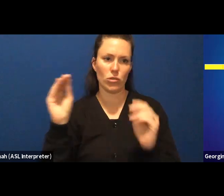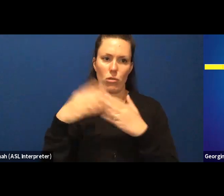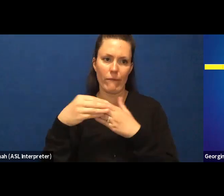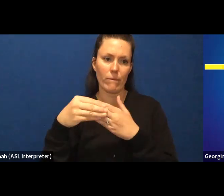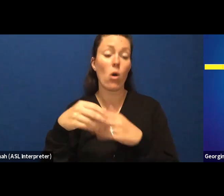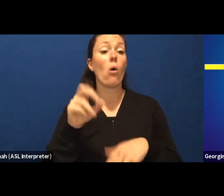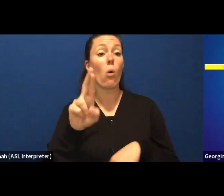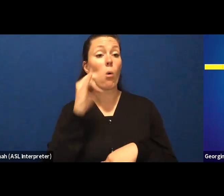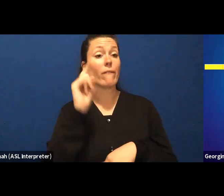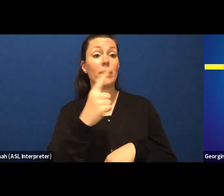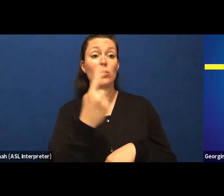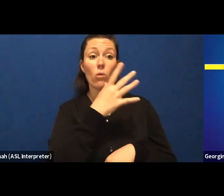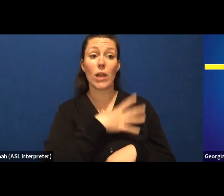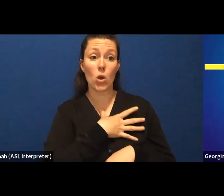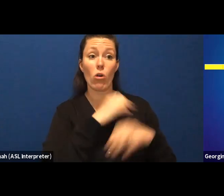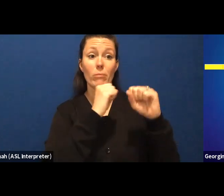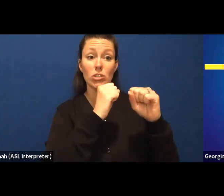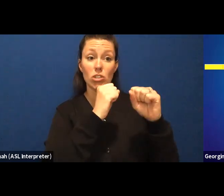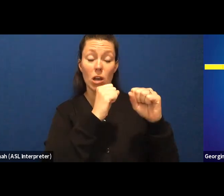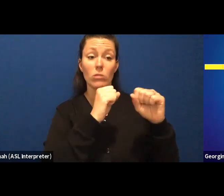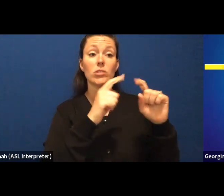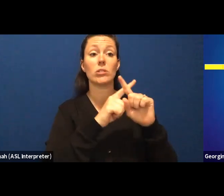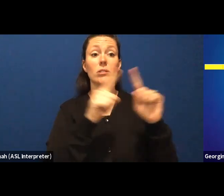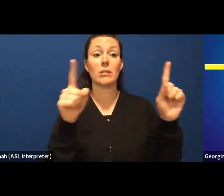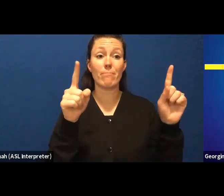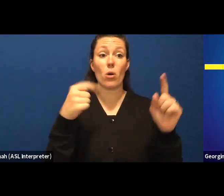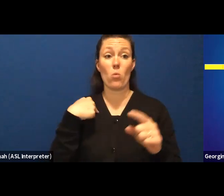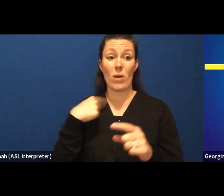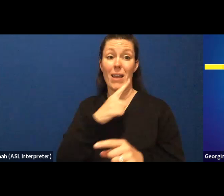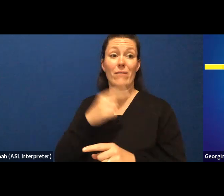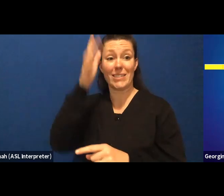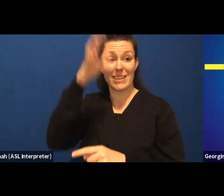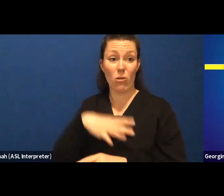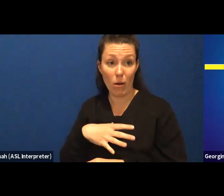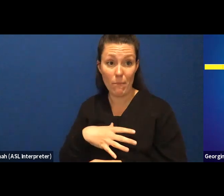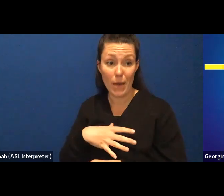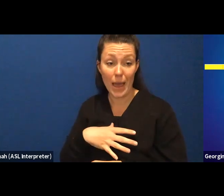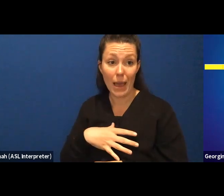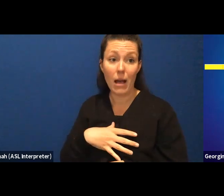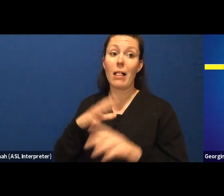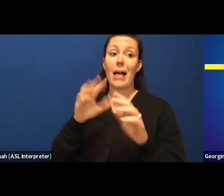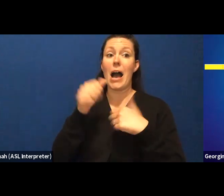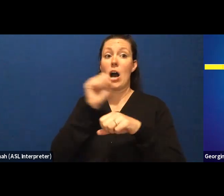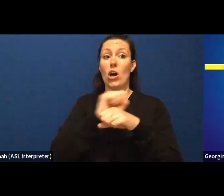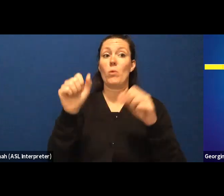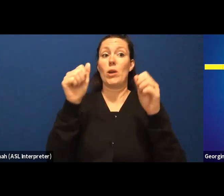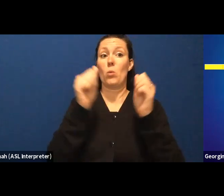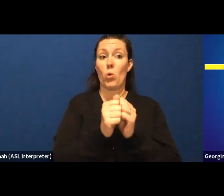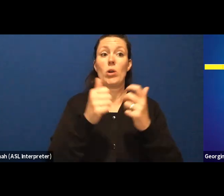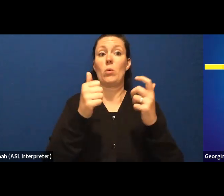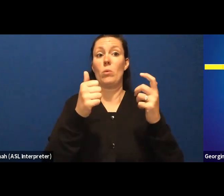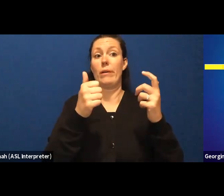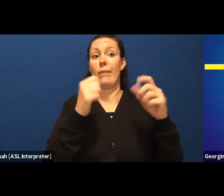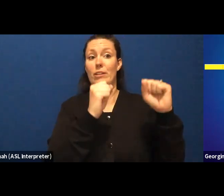female shelter, but, the consumer is a male, but it really identifies a female. How can we work with them to do a lot of education on that?